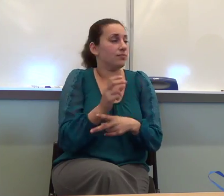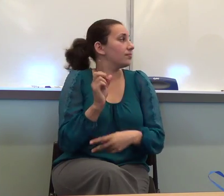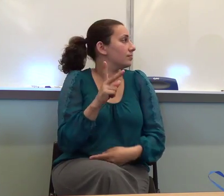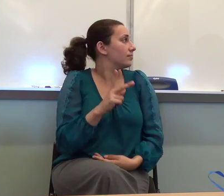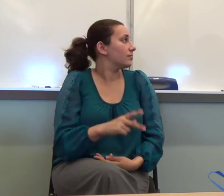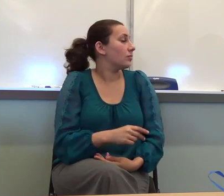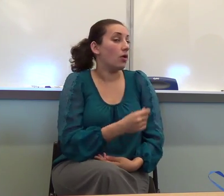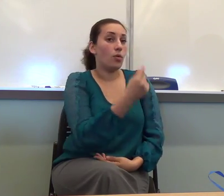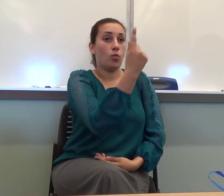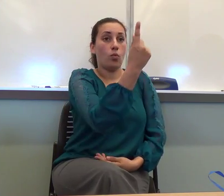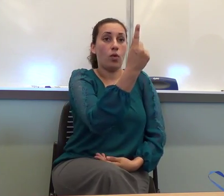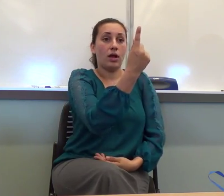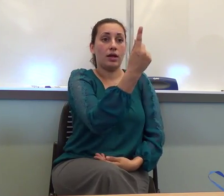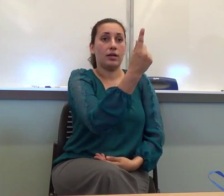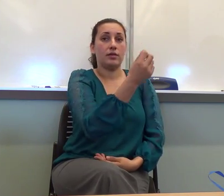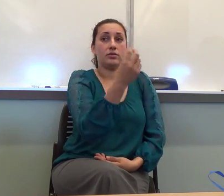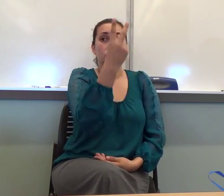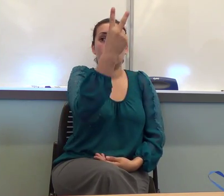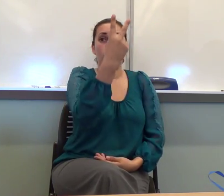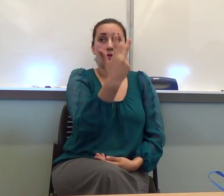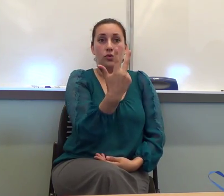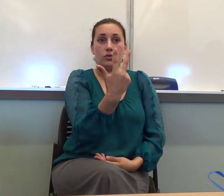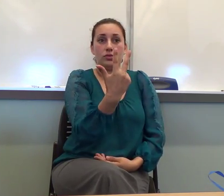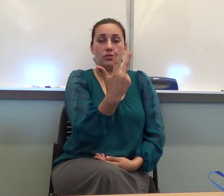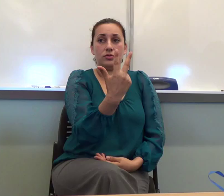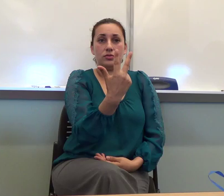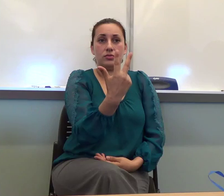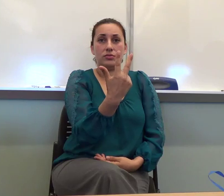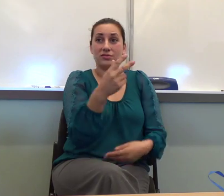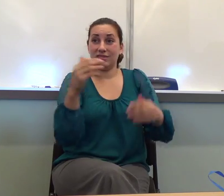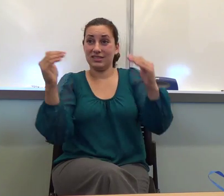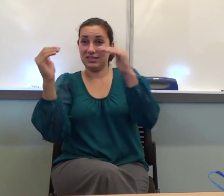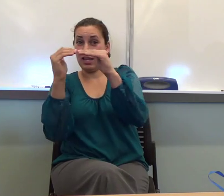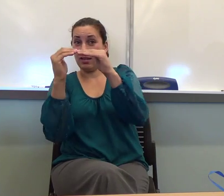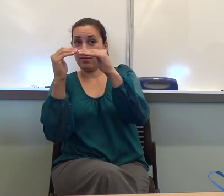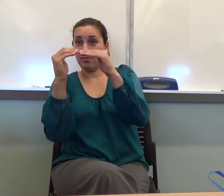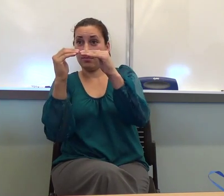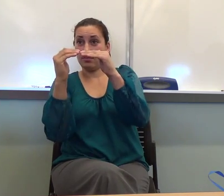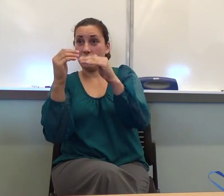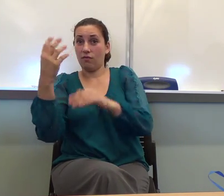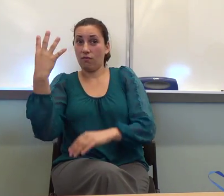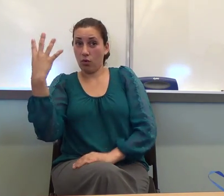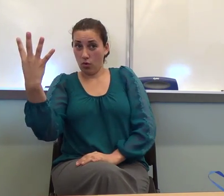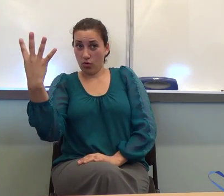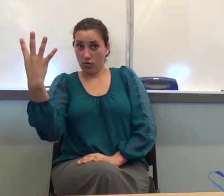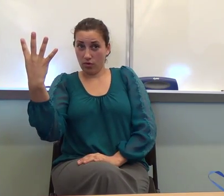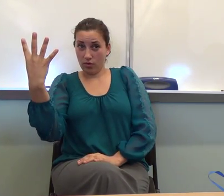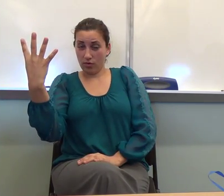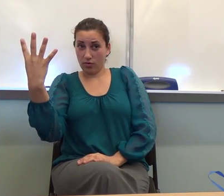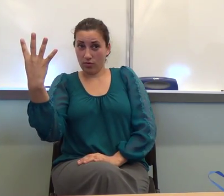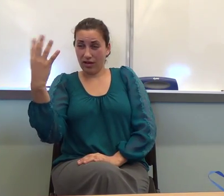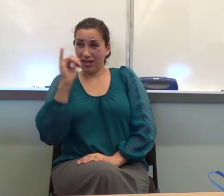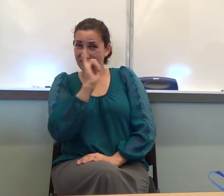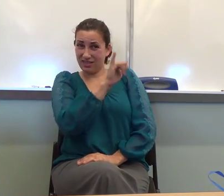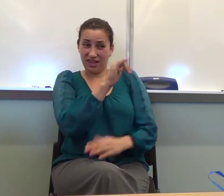1 2/3 is proportional to 4. Question is that equal to